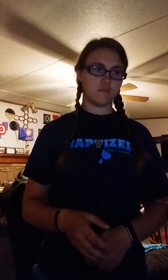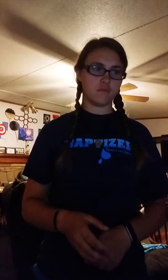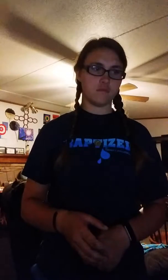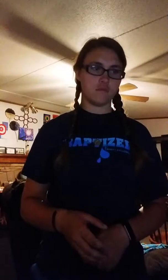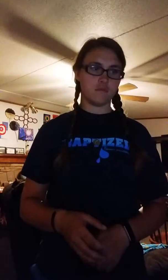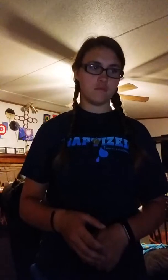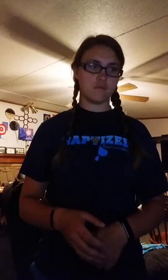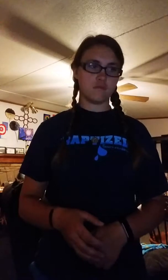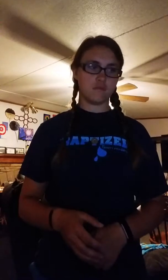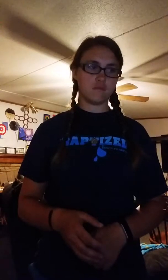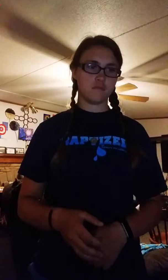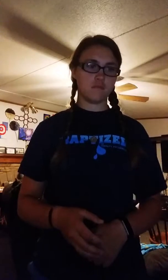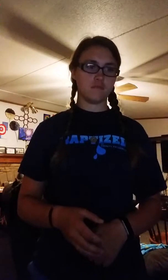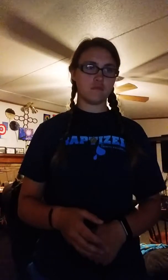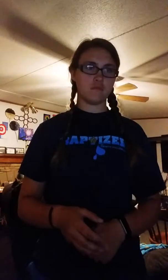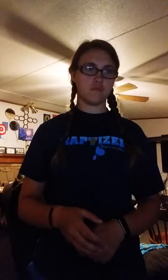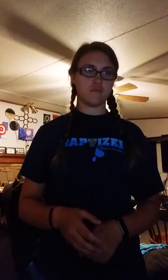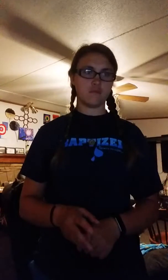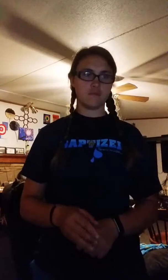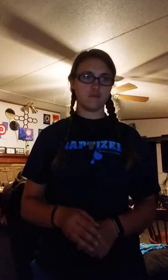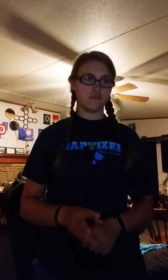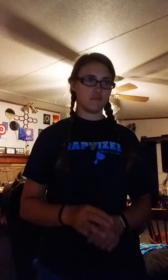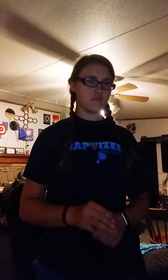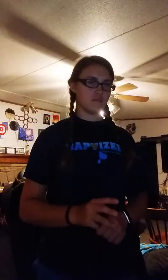And you are mine